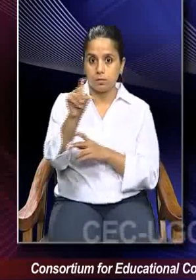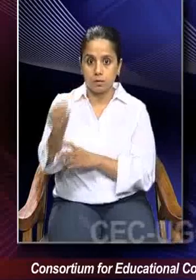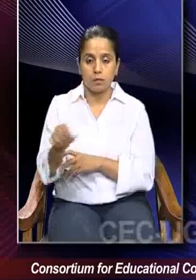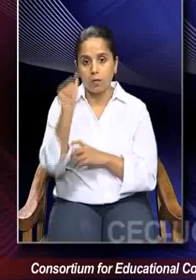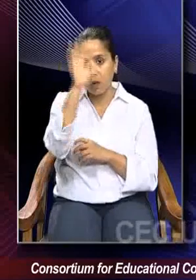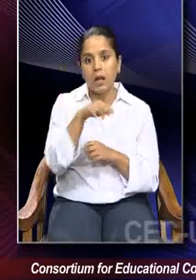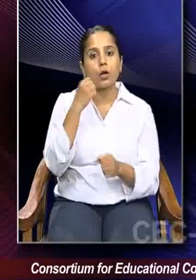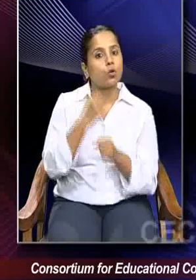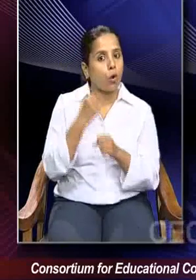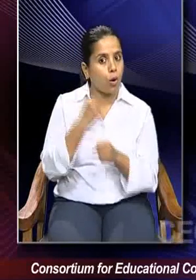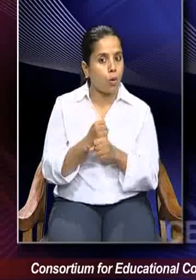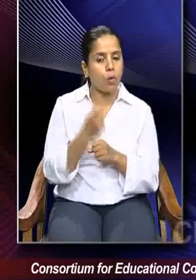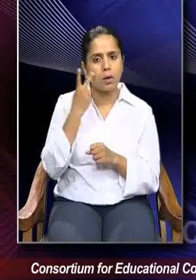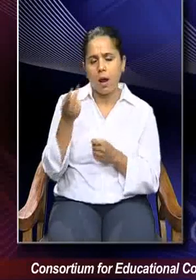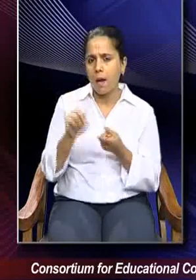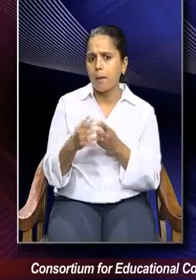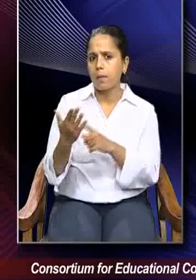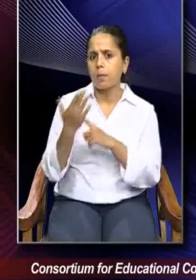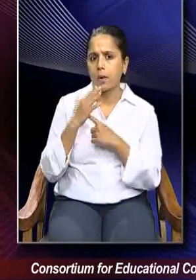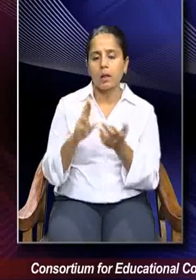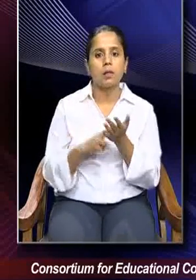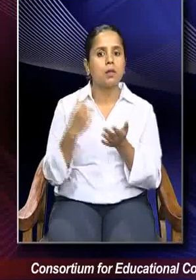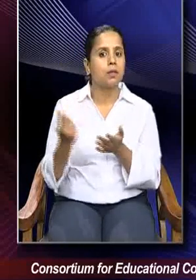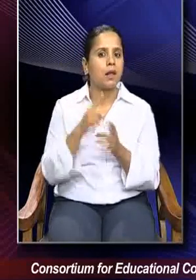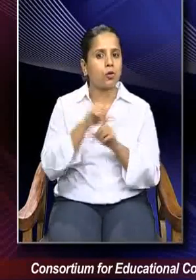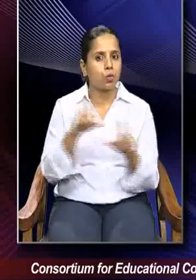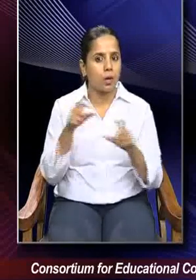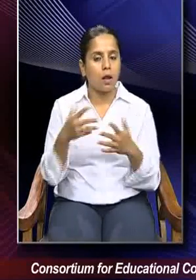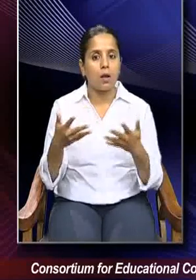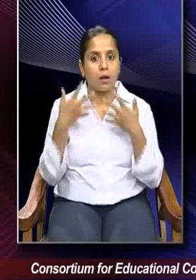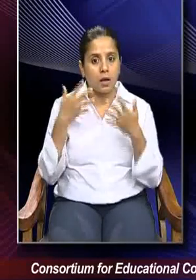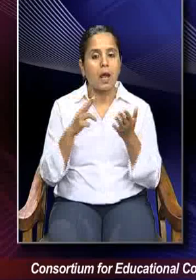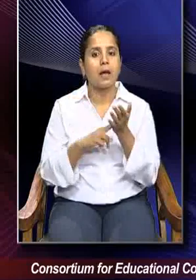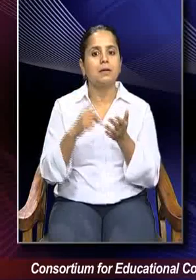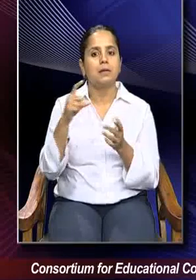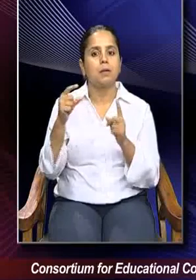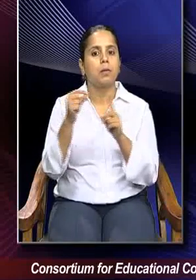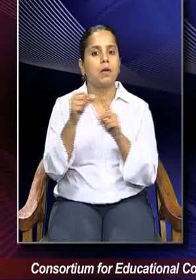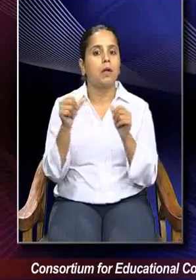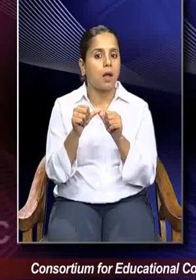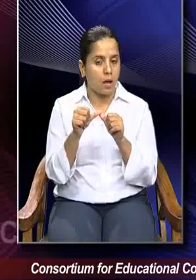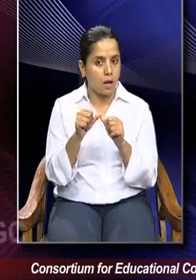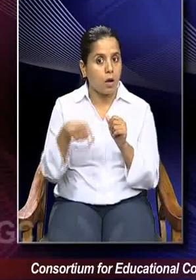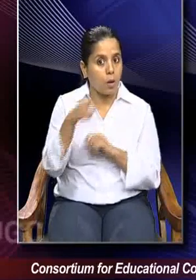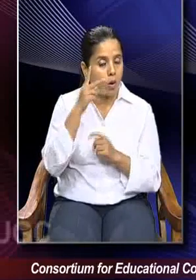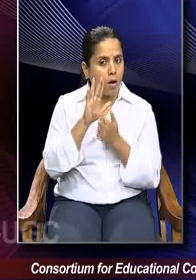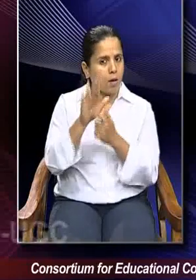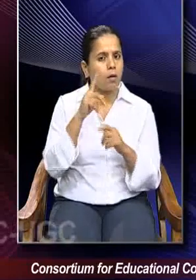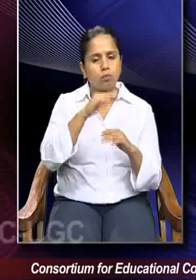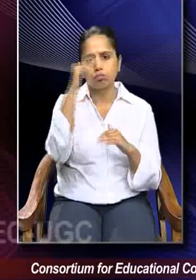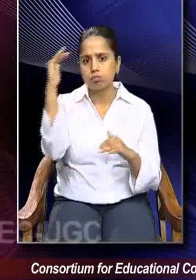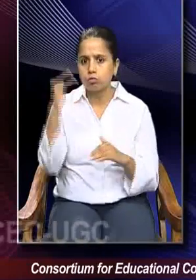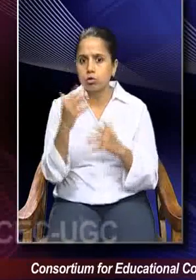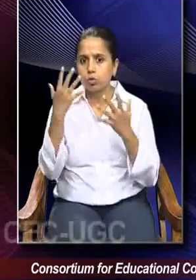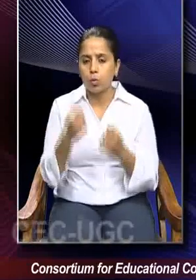Indian government came up with the National Clean Air Pollution NCAP to bring down the particulate pollution